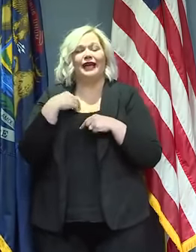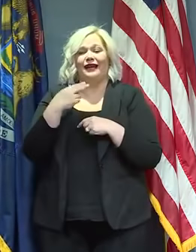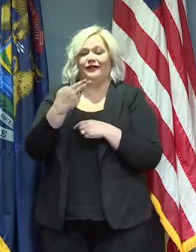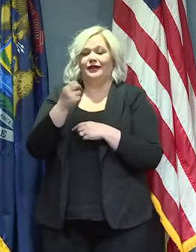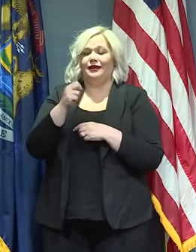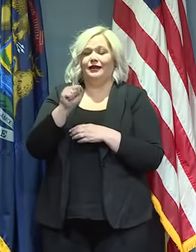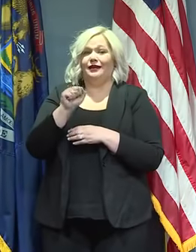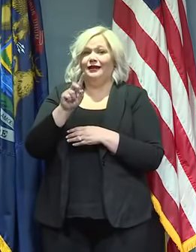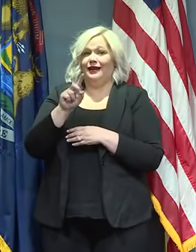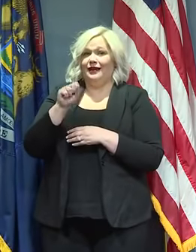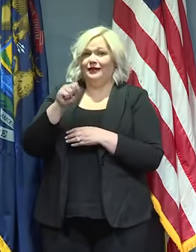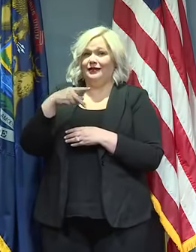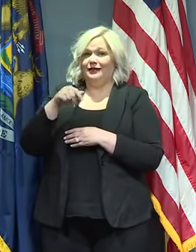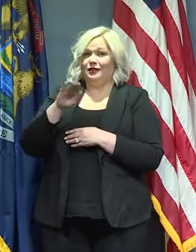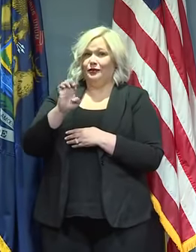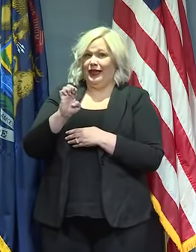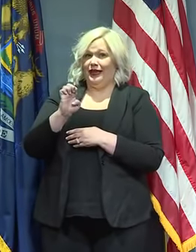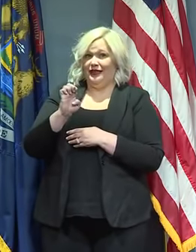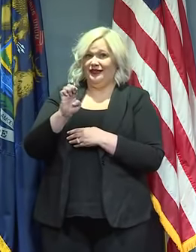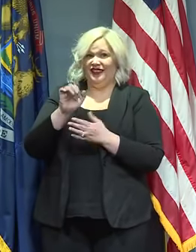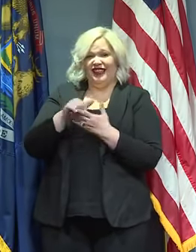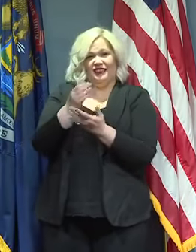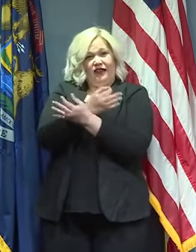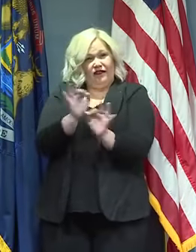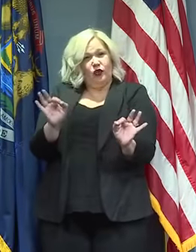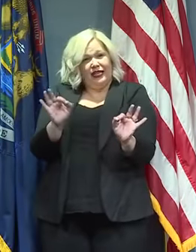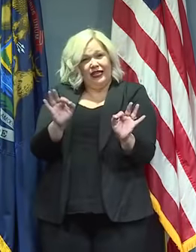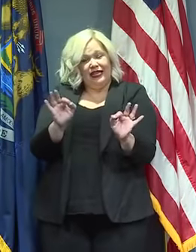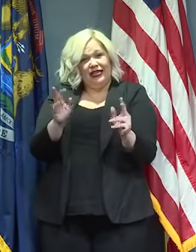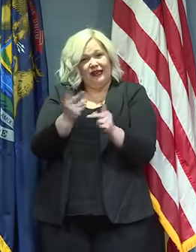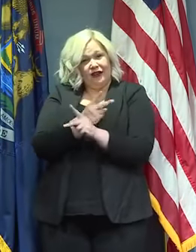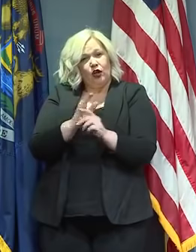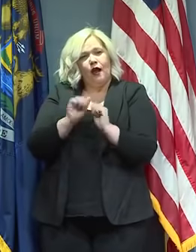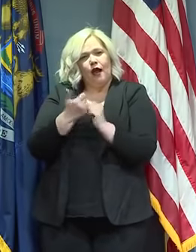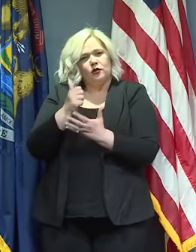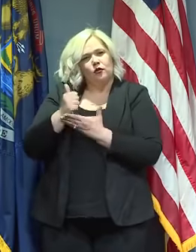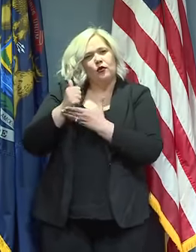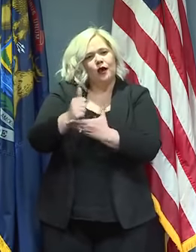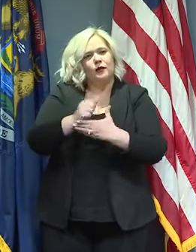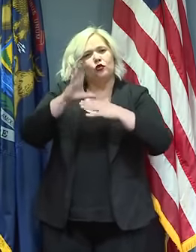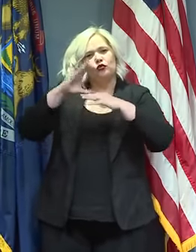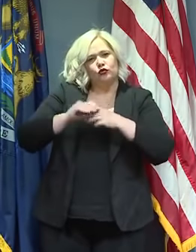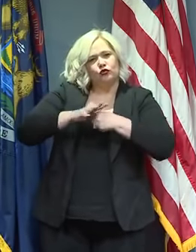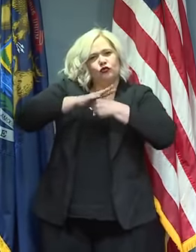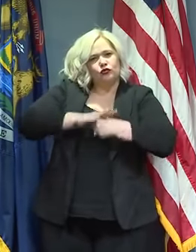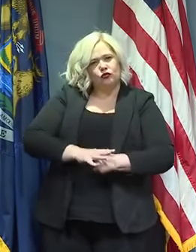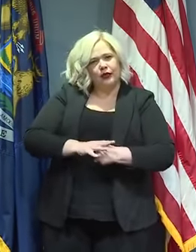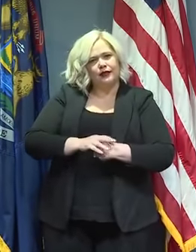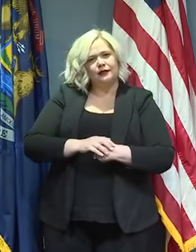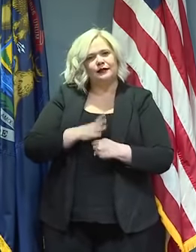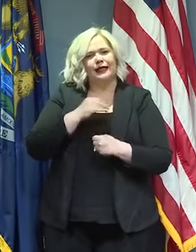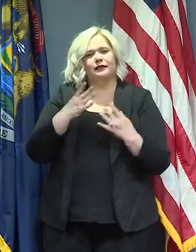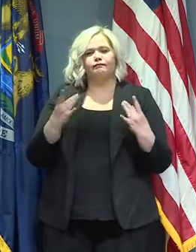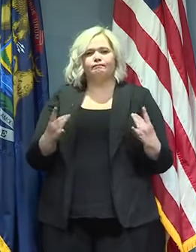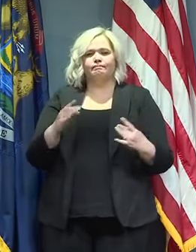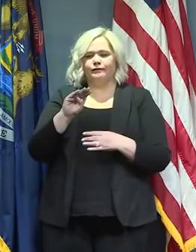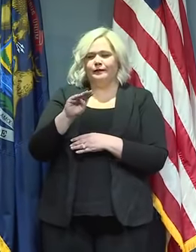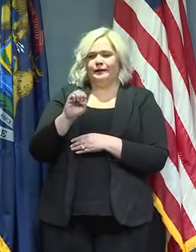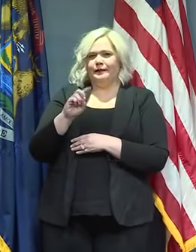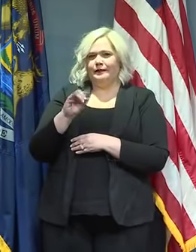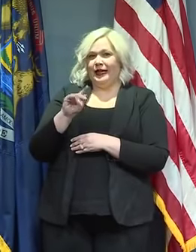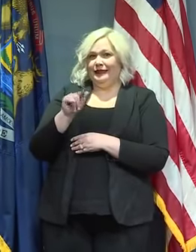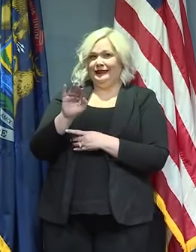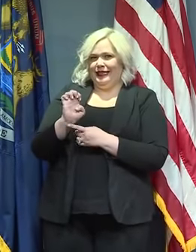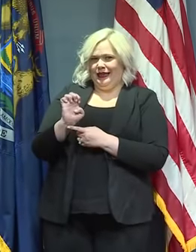free for every Michigander, and that provides evidence-based strategies on meditation and stress relief. This and other mental health resources